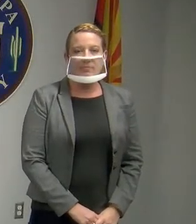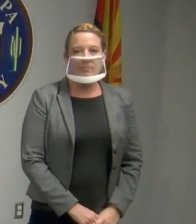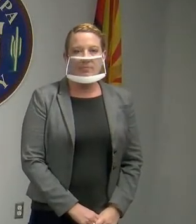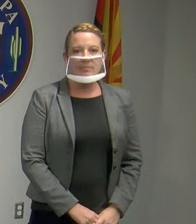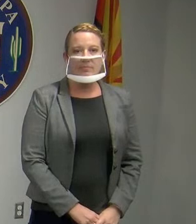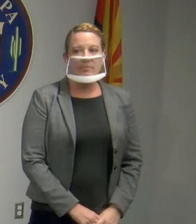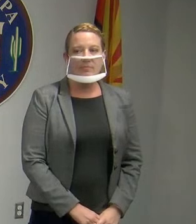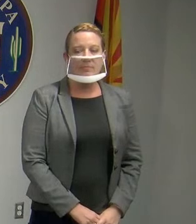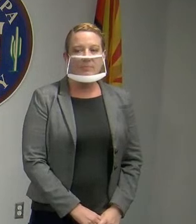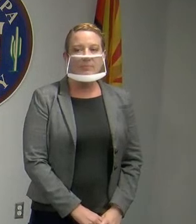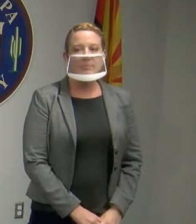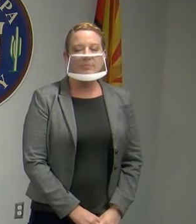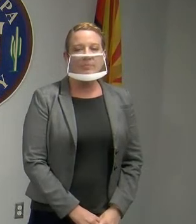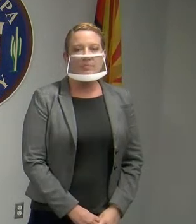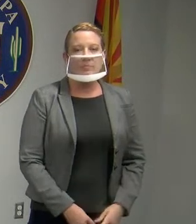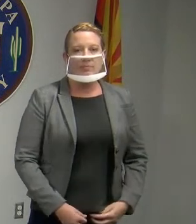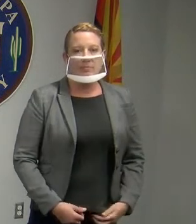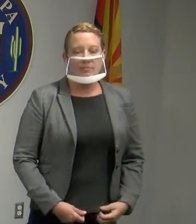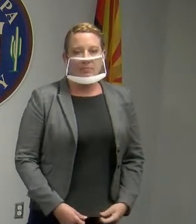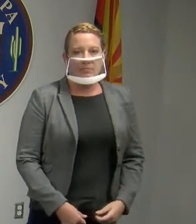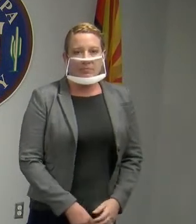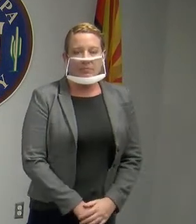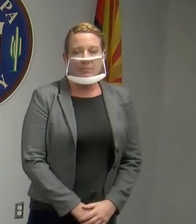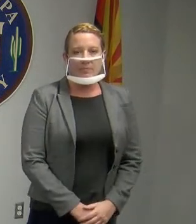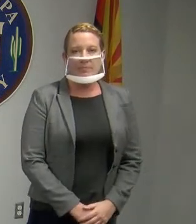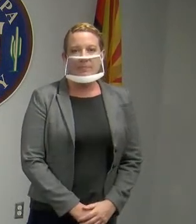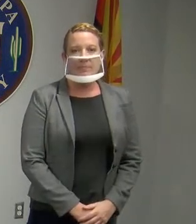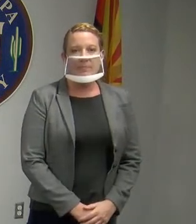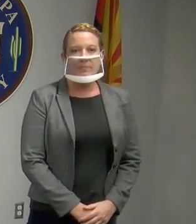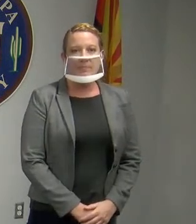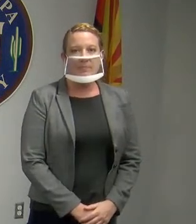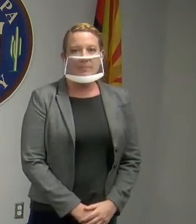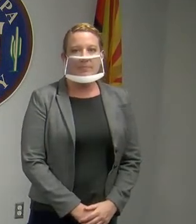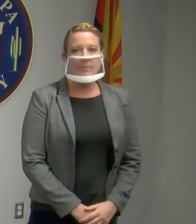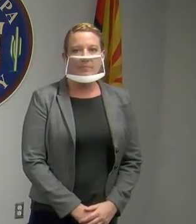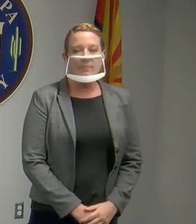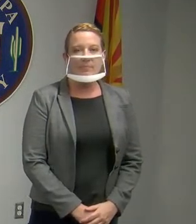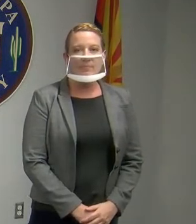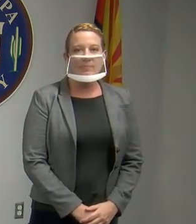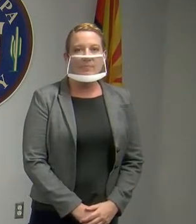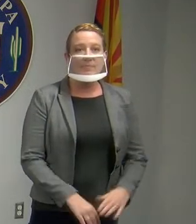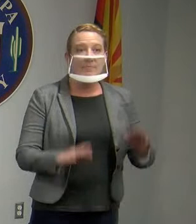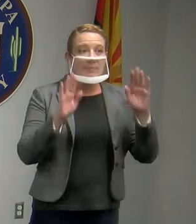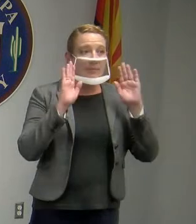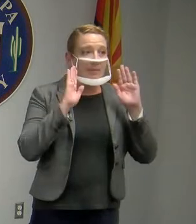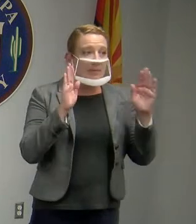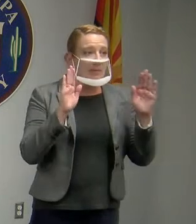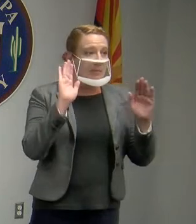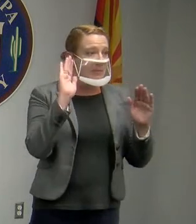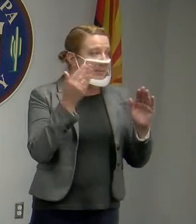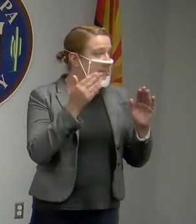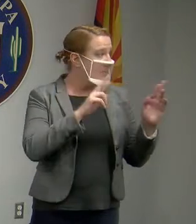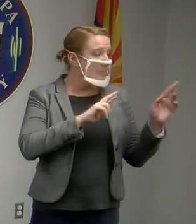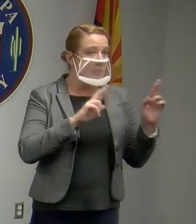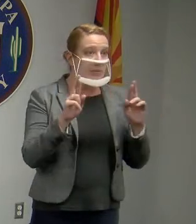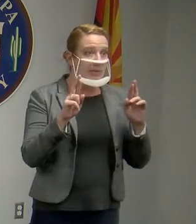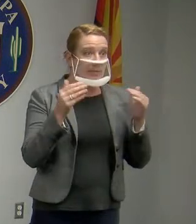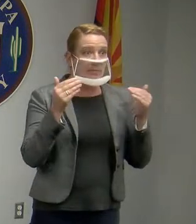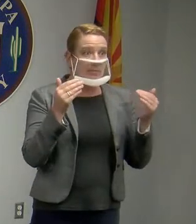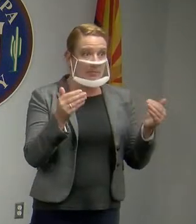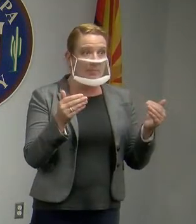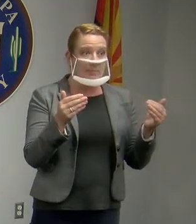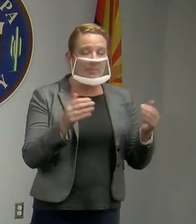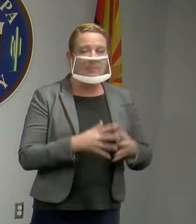broadcast is now starting. All attendees are in listen-only mode. All right, so it sounds like we're ready to go. Are you guys ready to